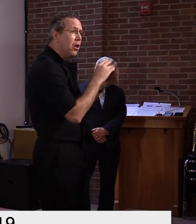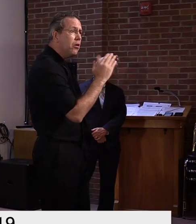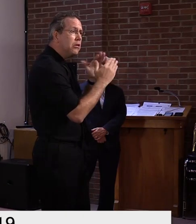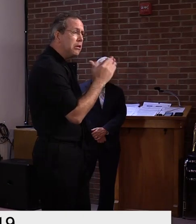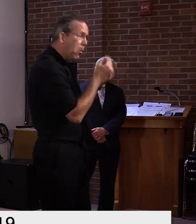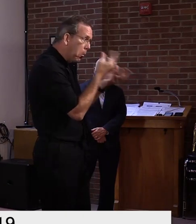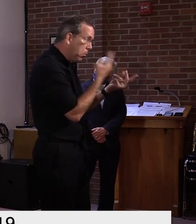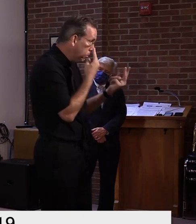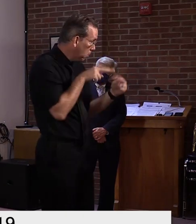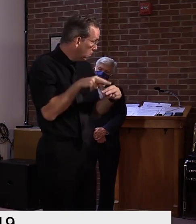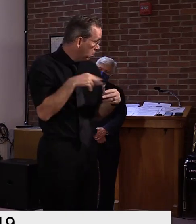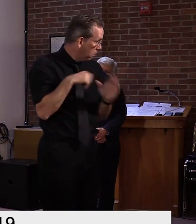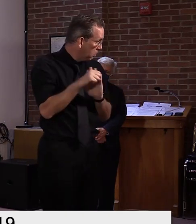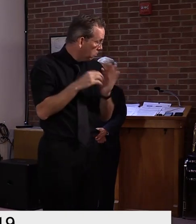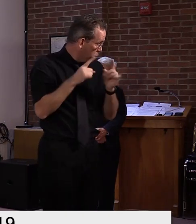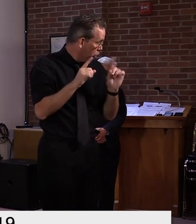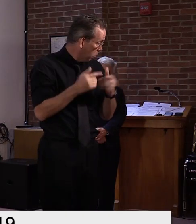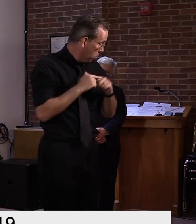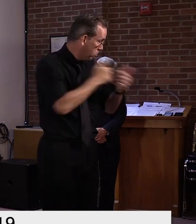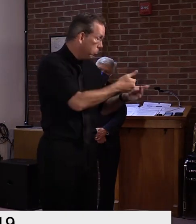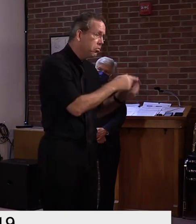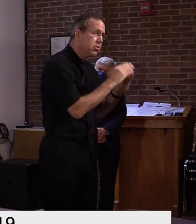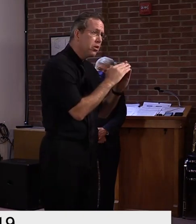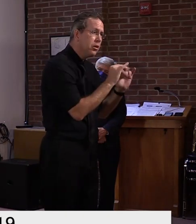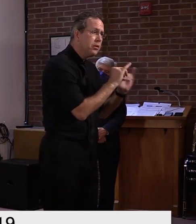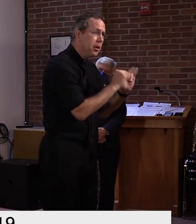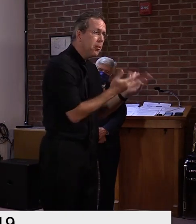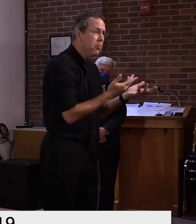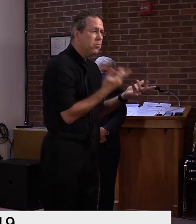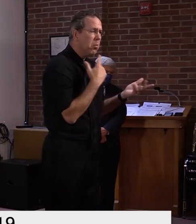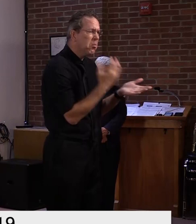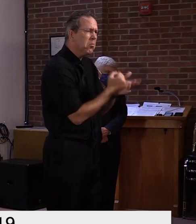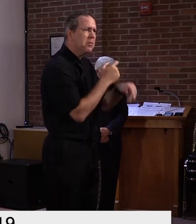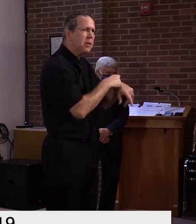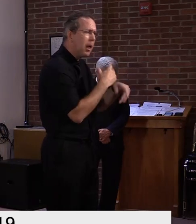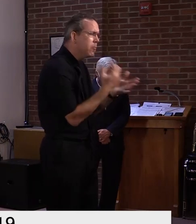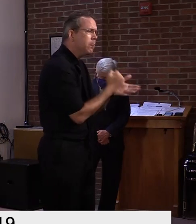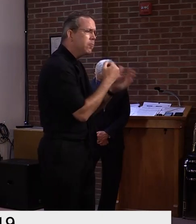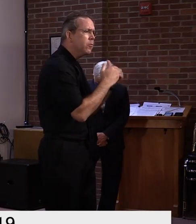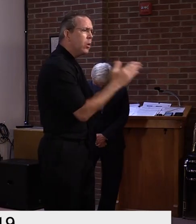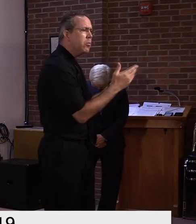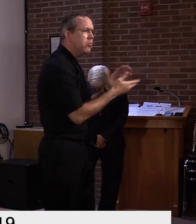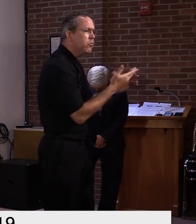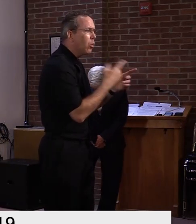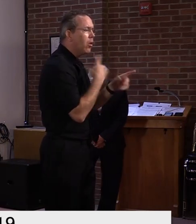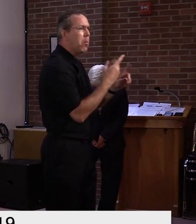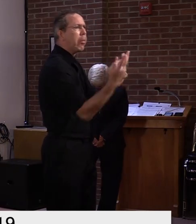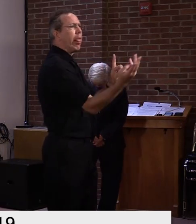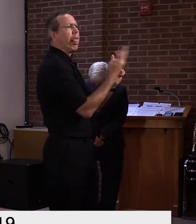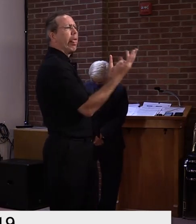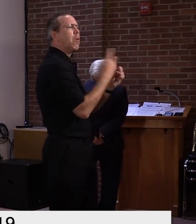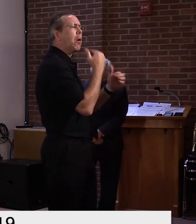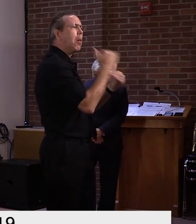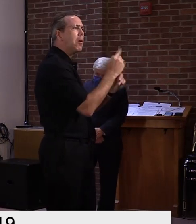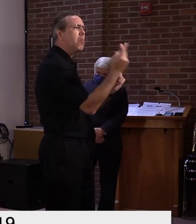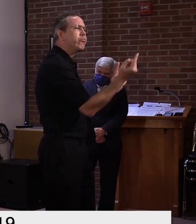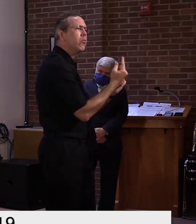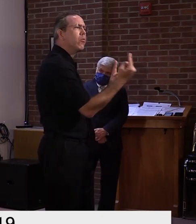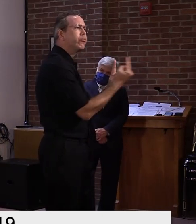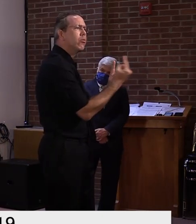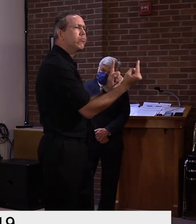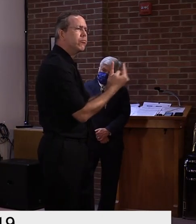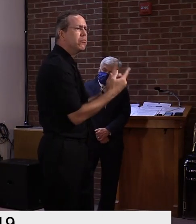that. But again, I think everyone's trying to do the best they can without putting more burden on the system. And if that